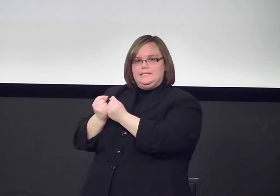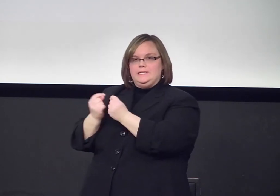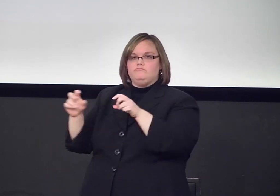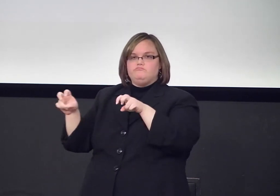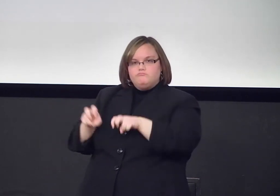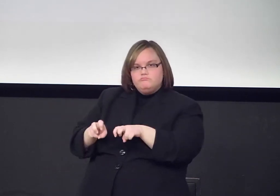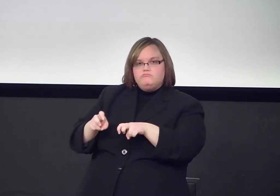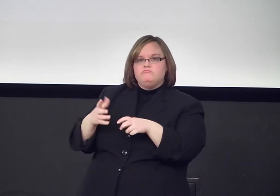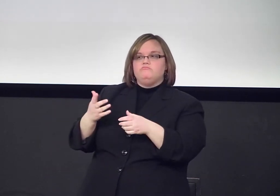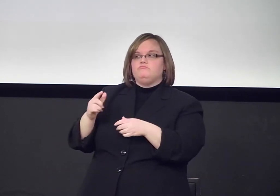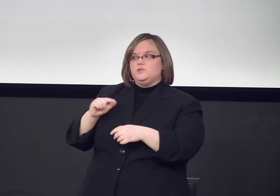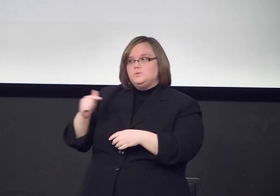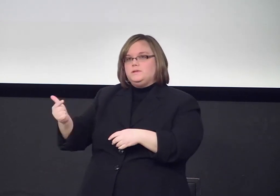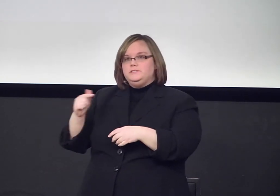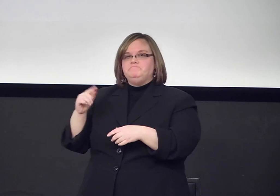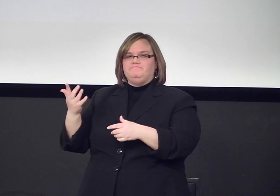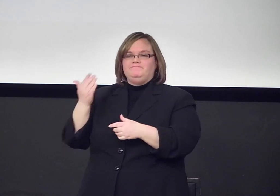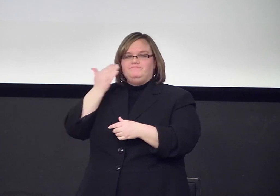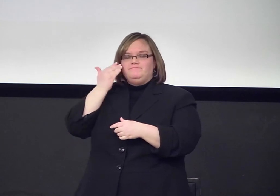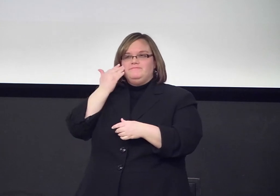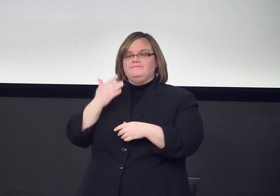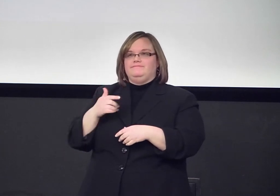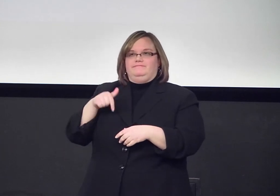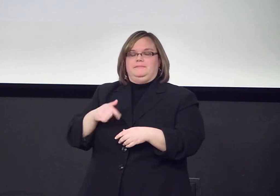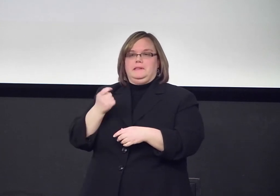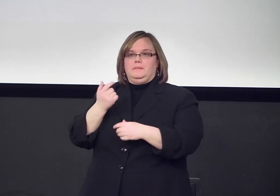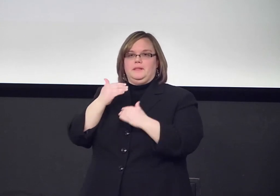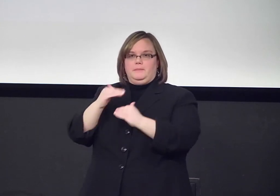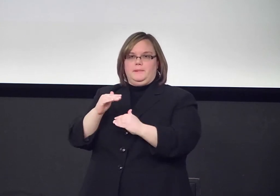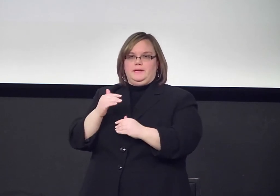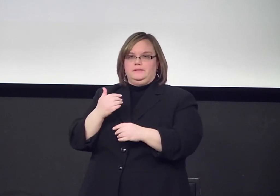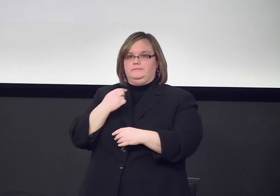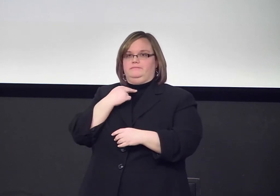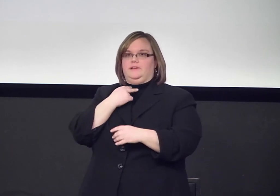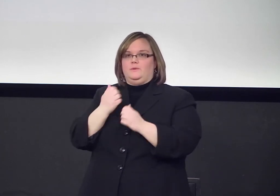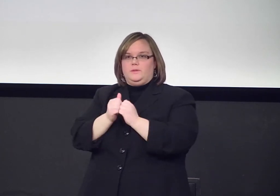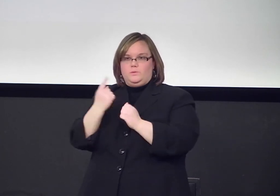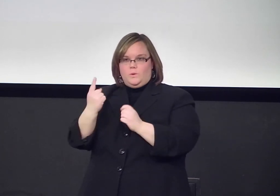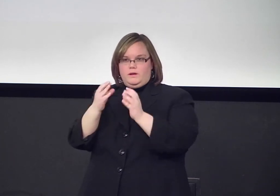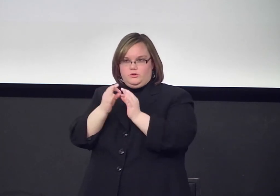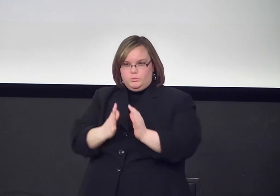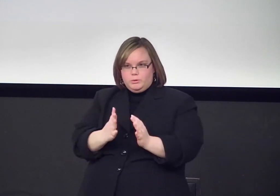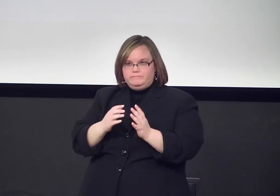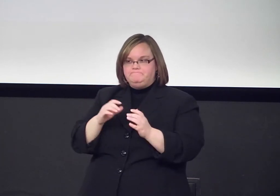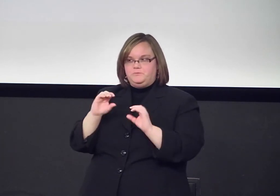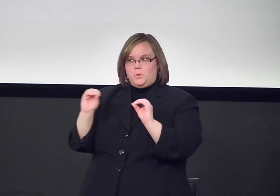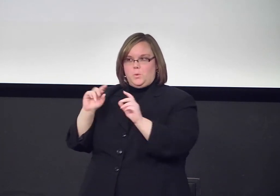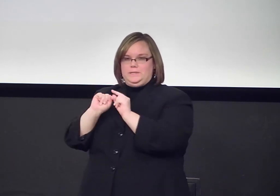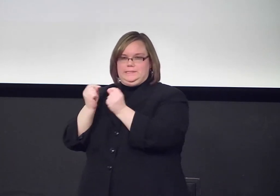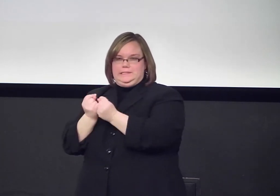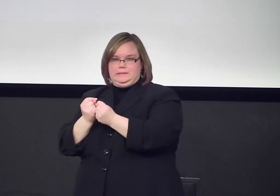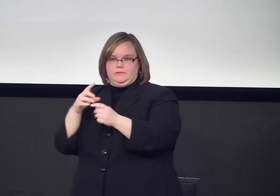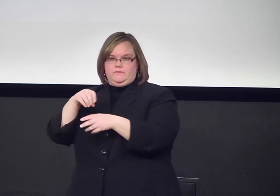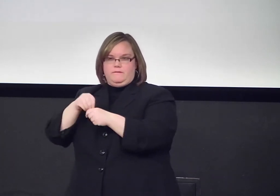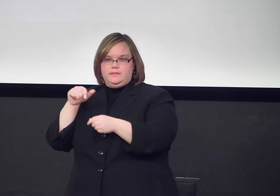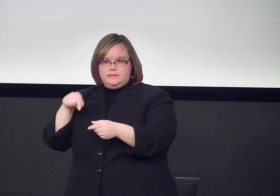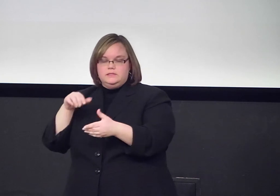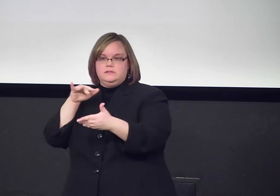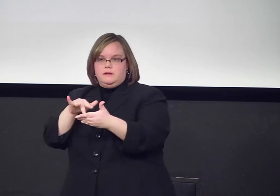once we hit a 20 or 30 minute point, we will call for a team. And so we were limited to